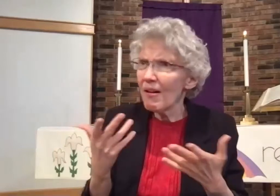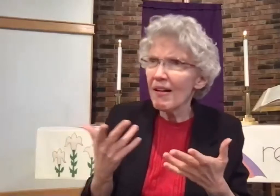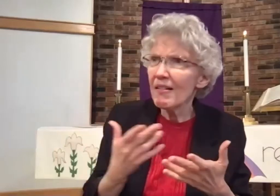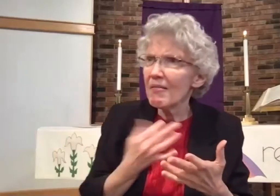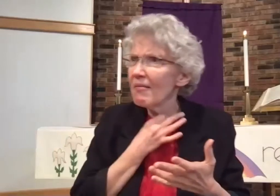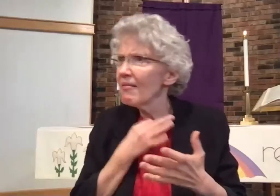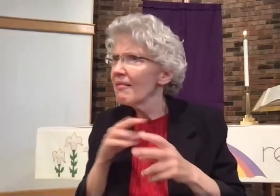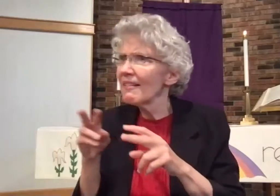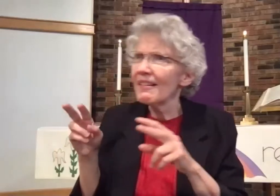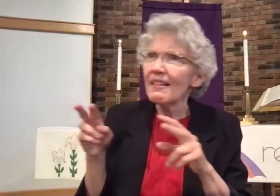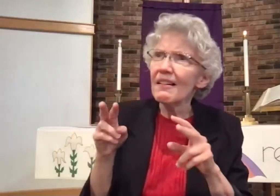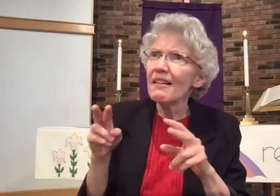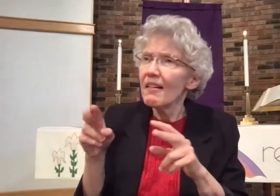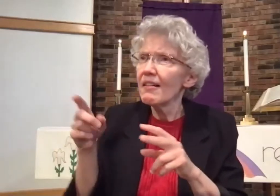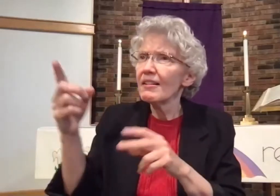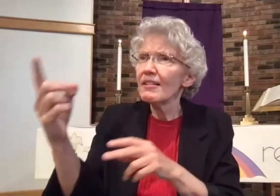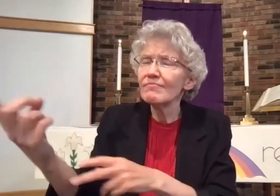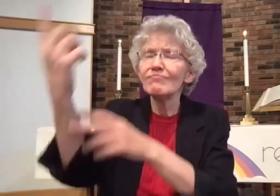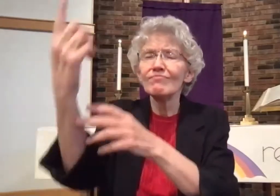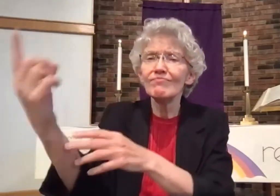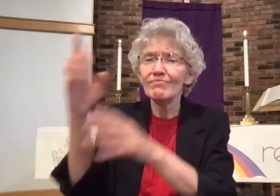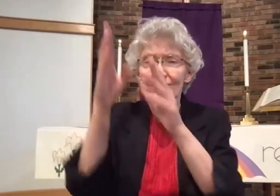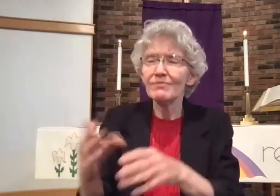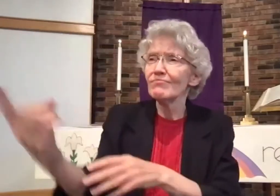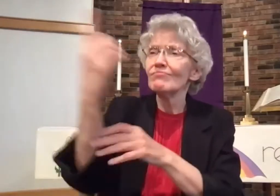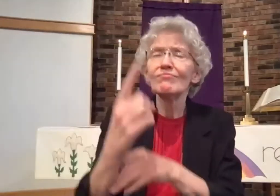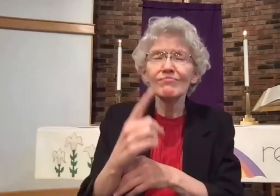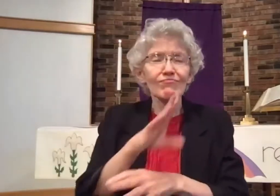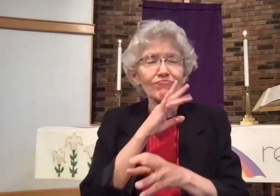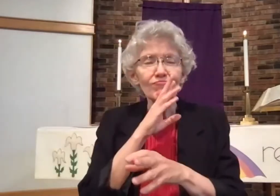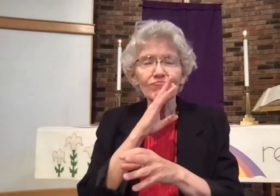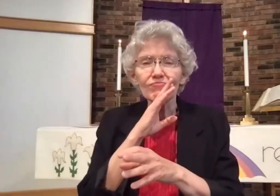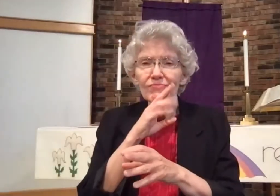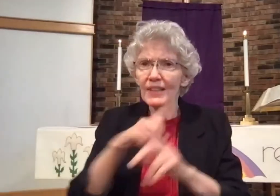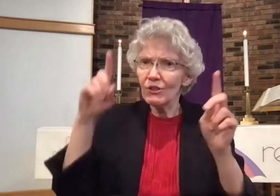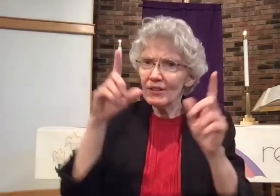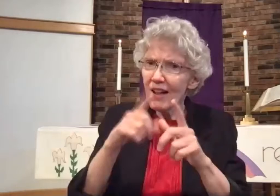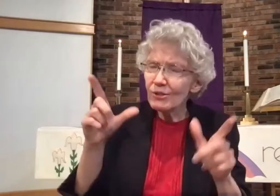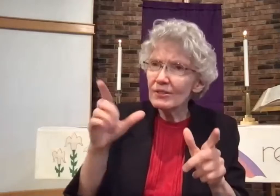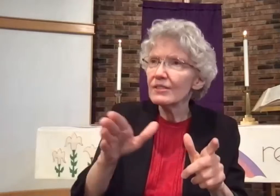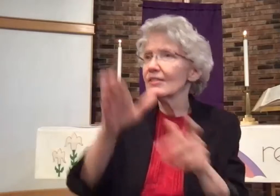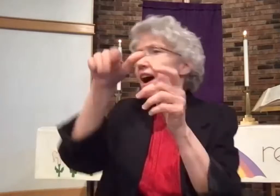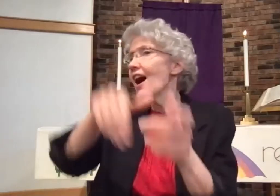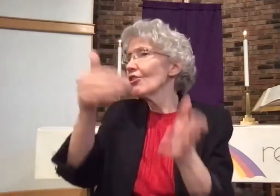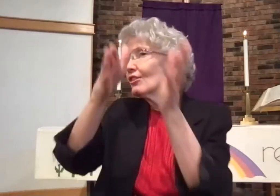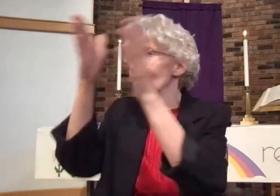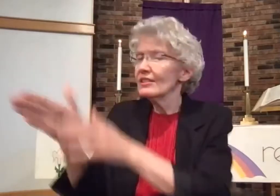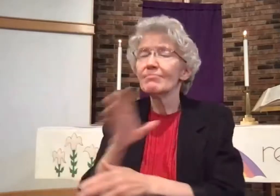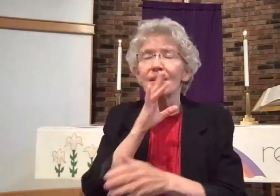The Holy Spirit took control of everyone, and they began speaking in